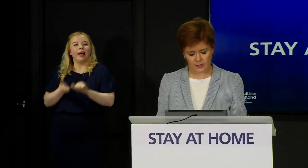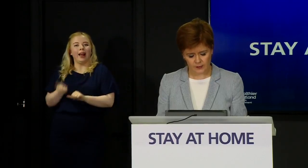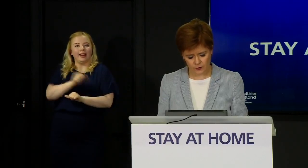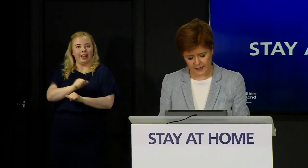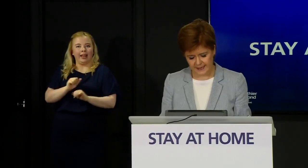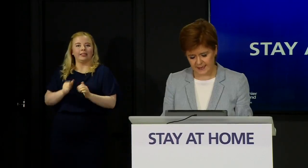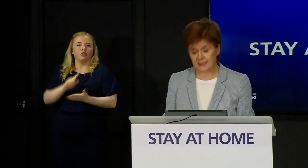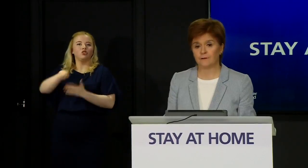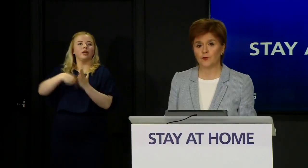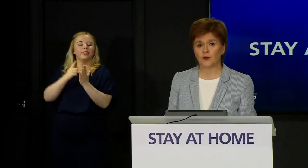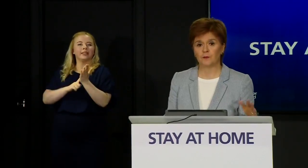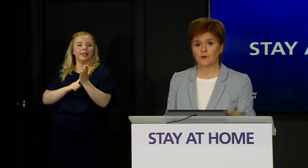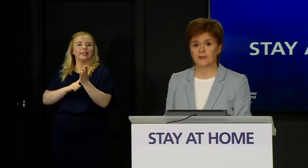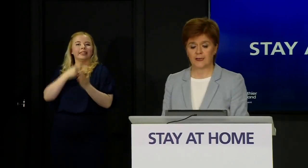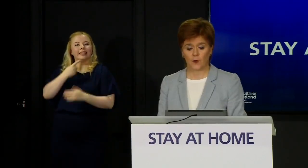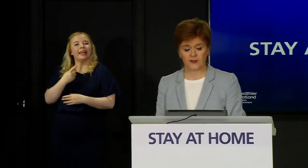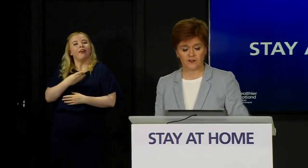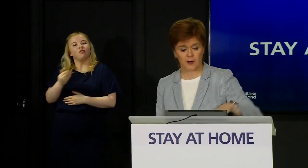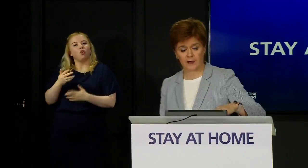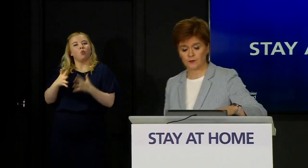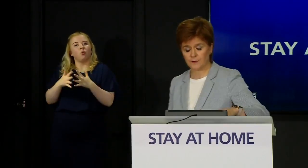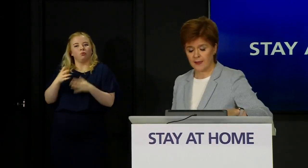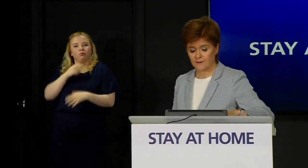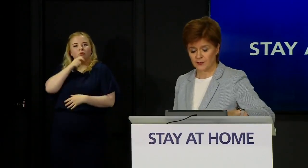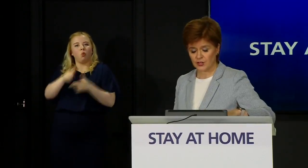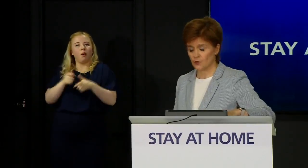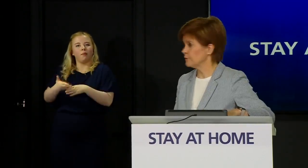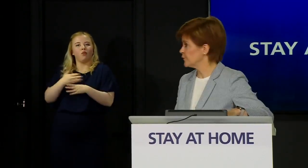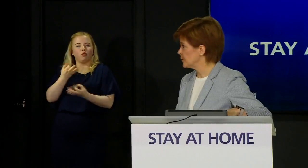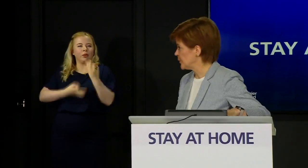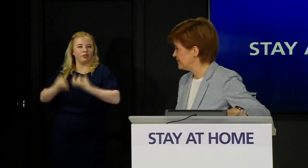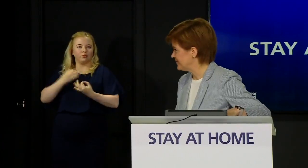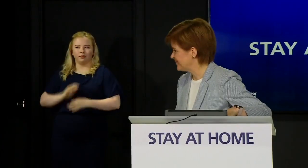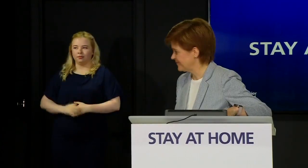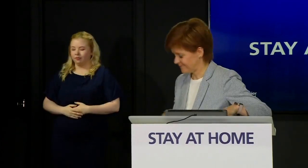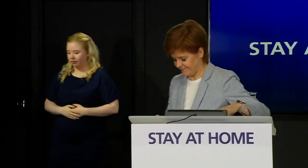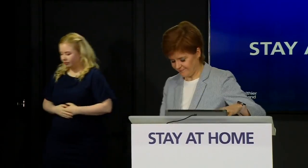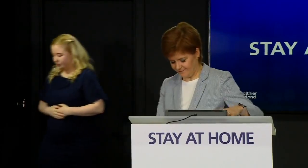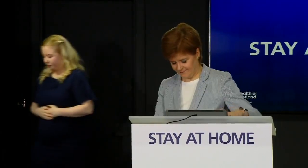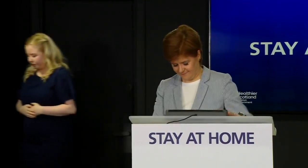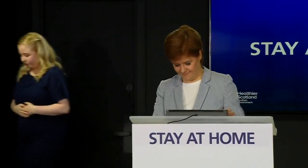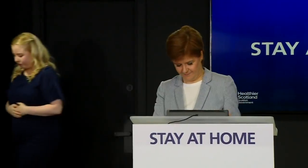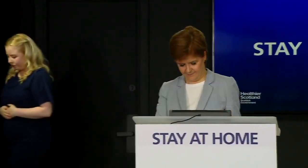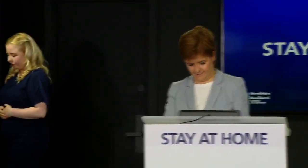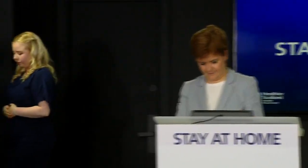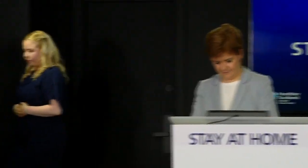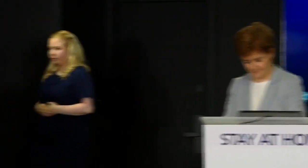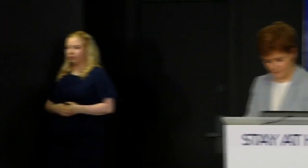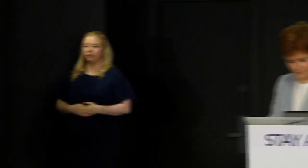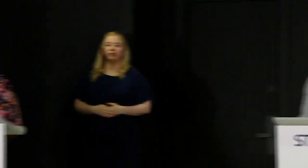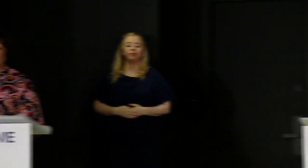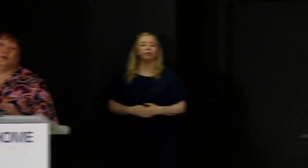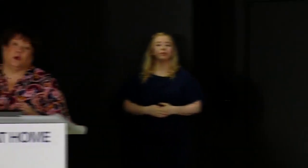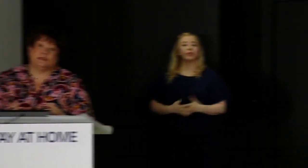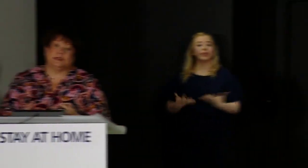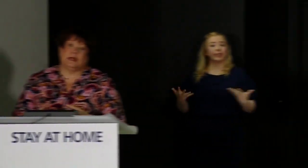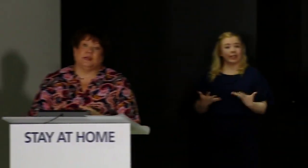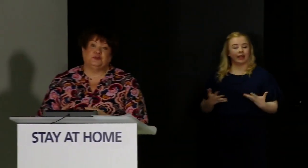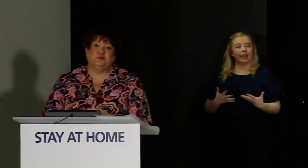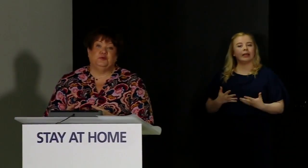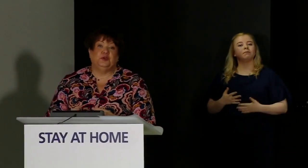our National Clinical Director to say a few words before taking questions. But I'll hand over first to Fiona McQueen. First Minister, thank you. Today I want to say a